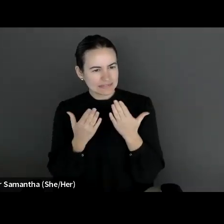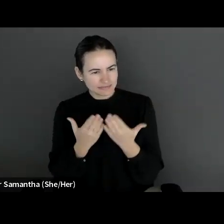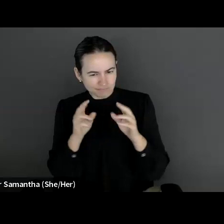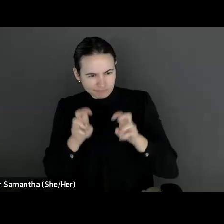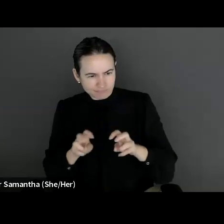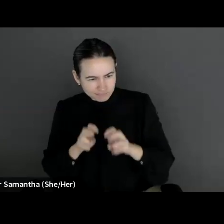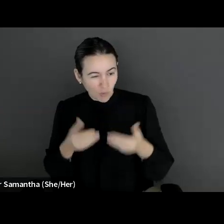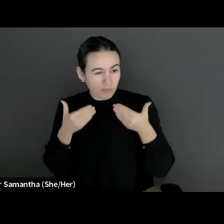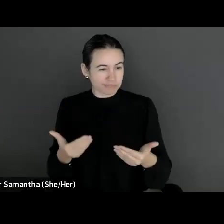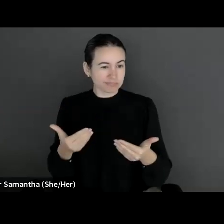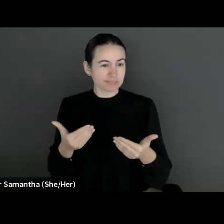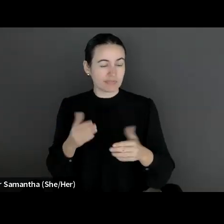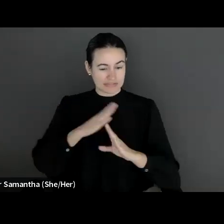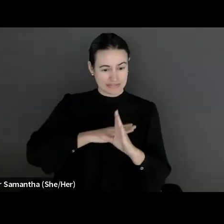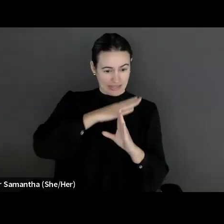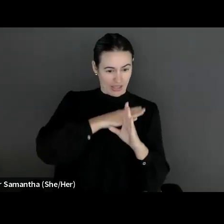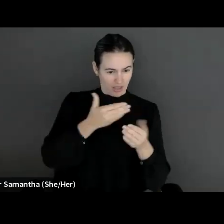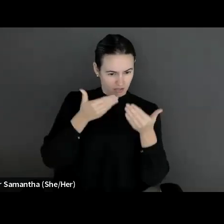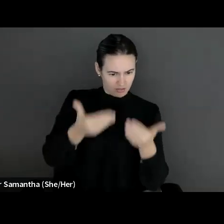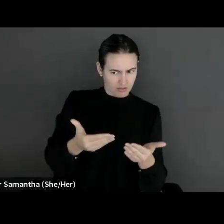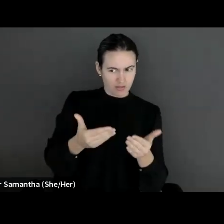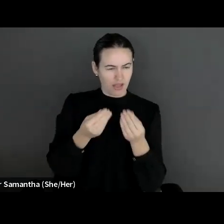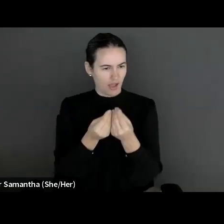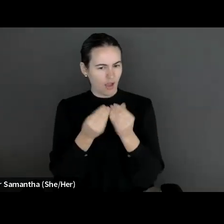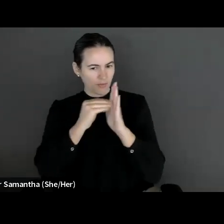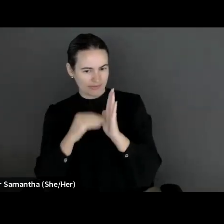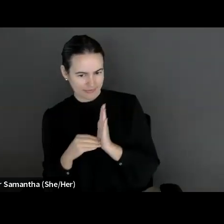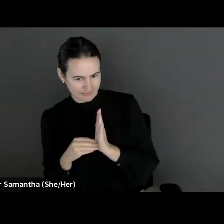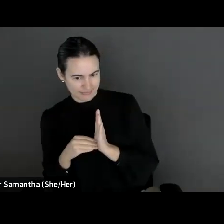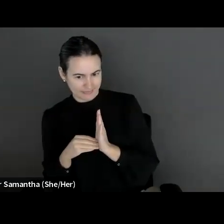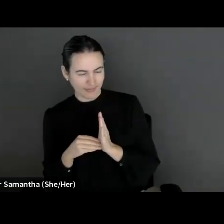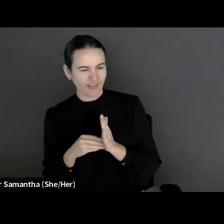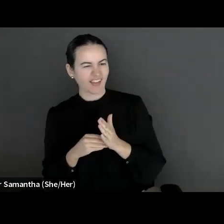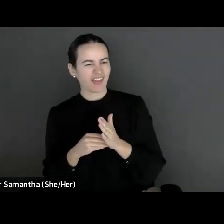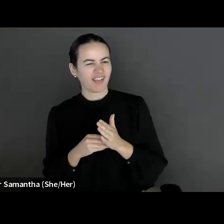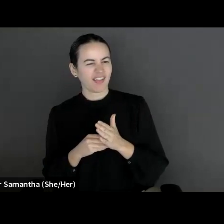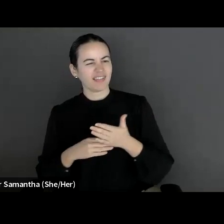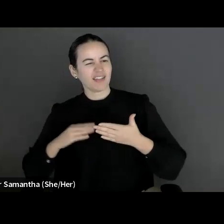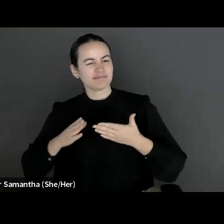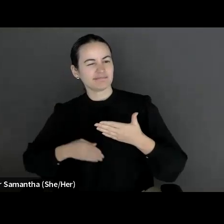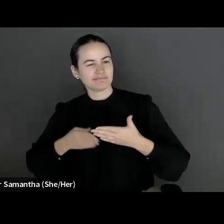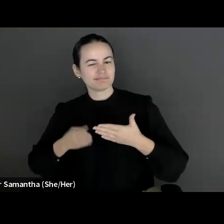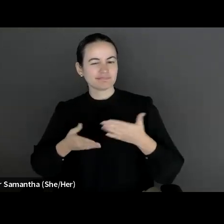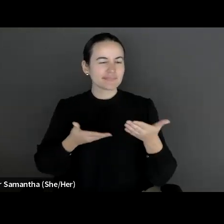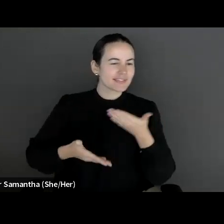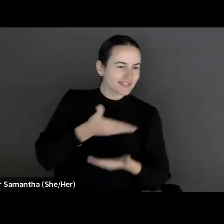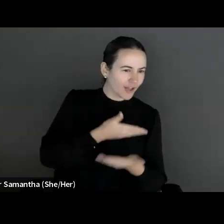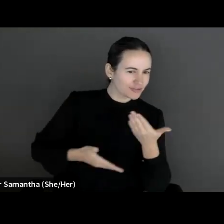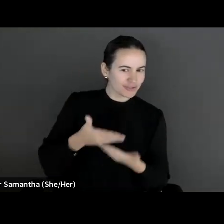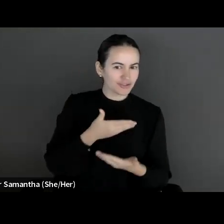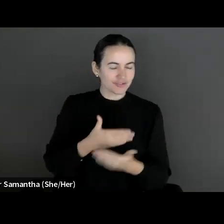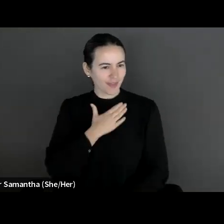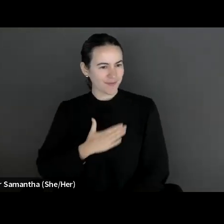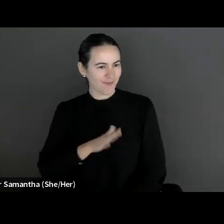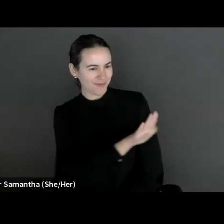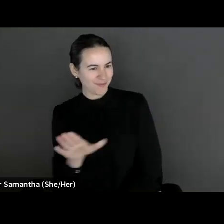have a quick discussion and outlook, and then we can take questions from the webinar